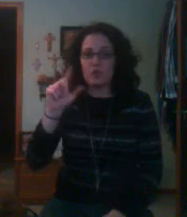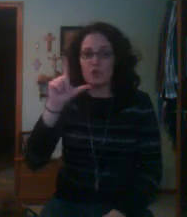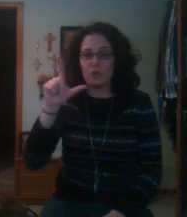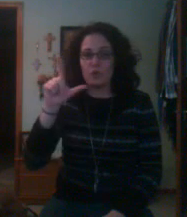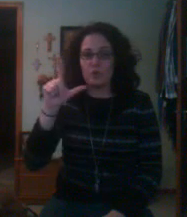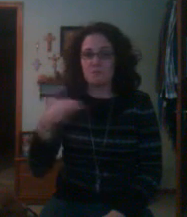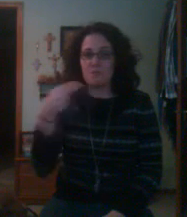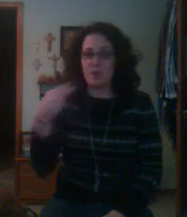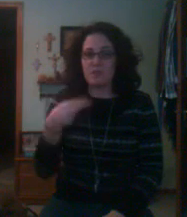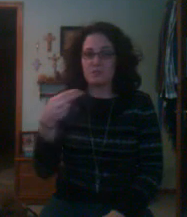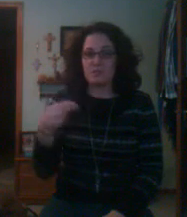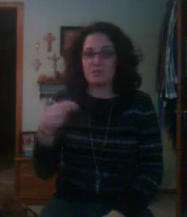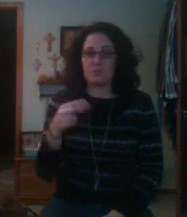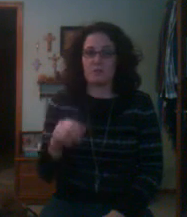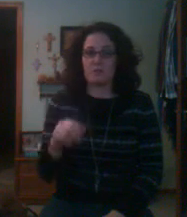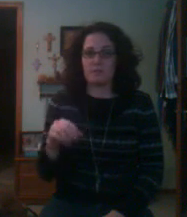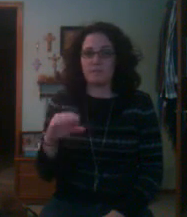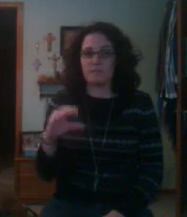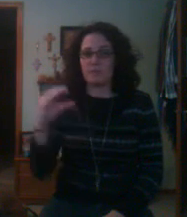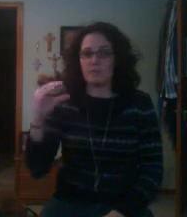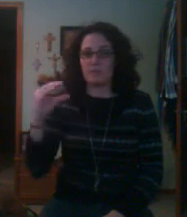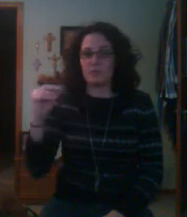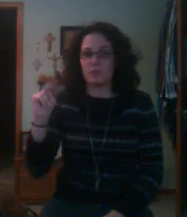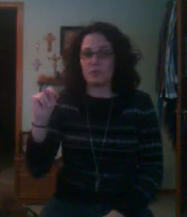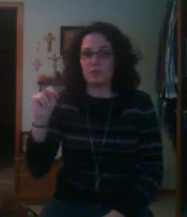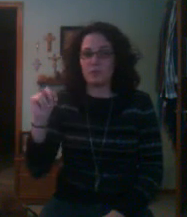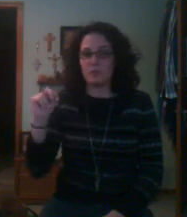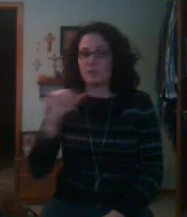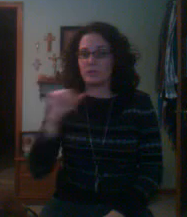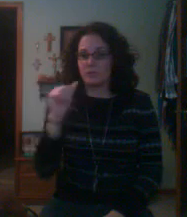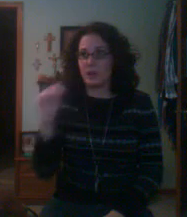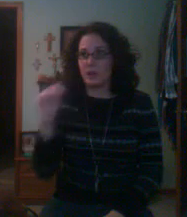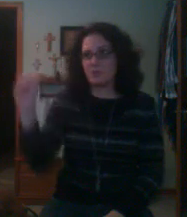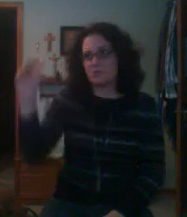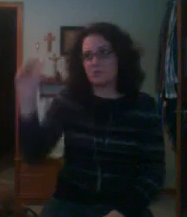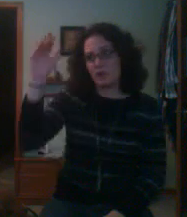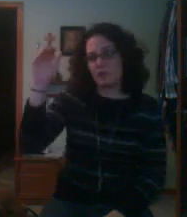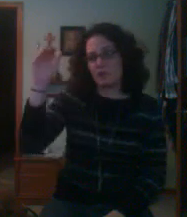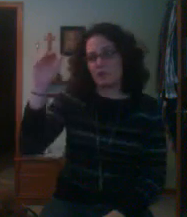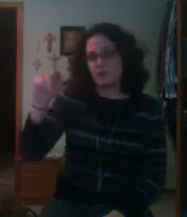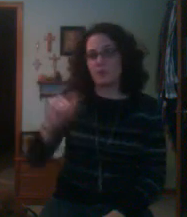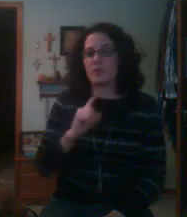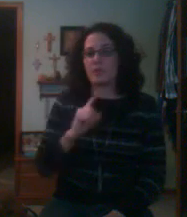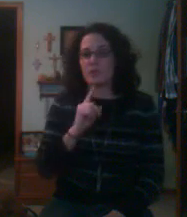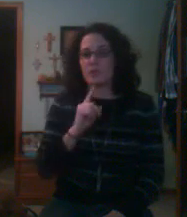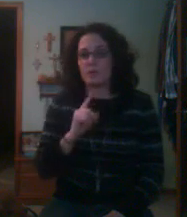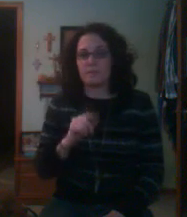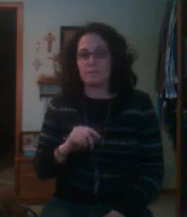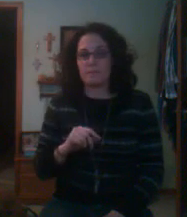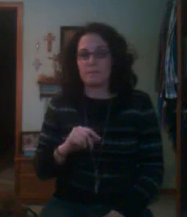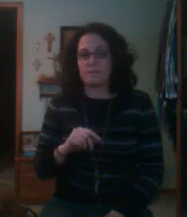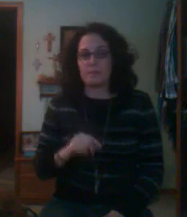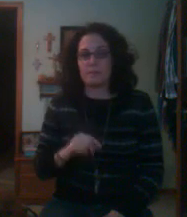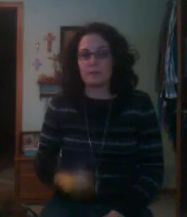with miracle grow. And we found that corn was taller. So our null hypothesis was false. We can reject the null hypothesis and